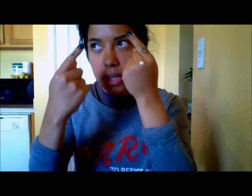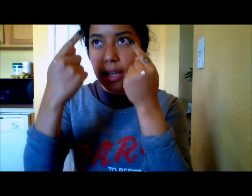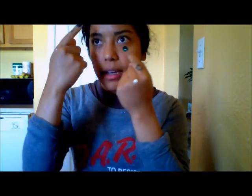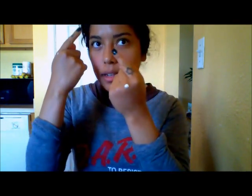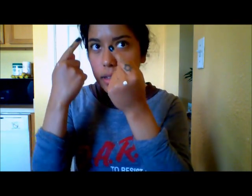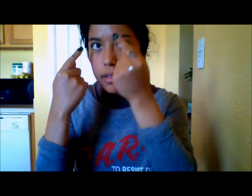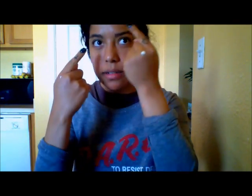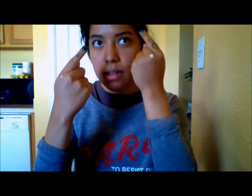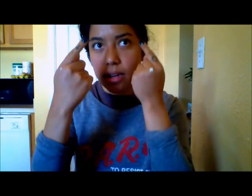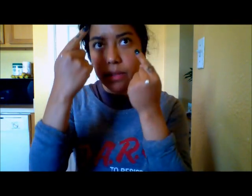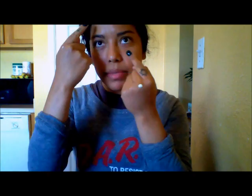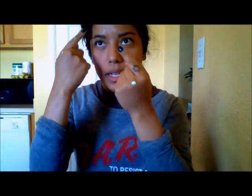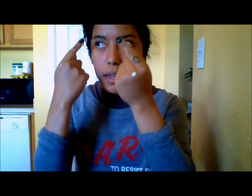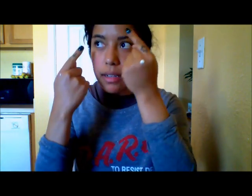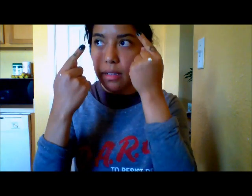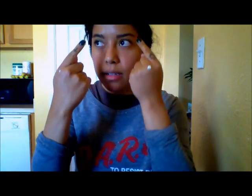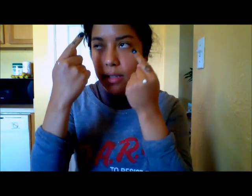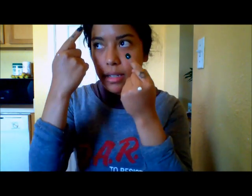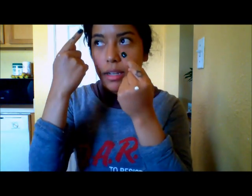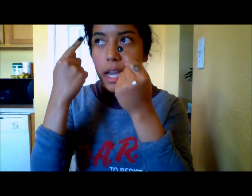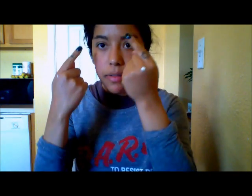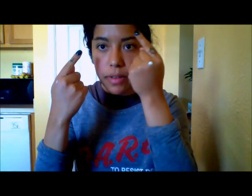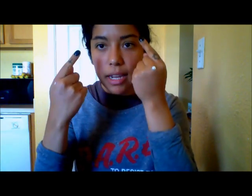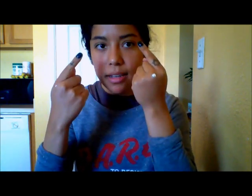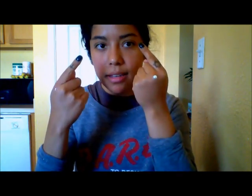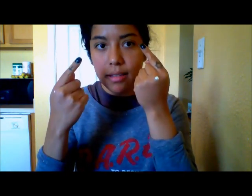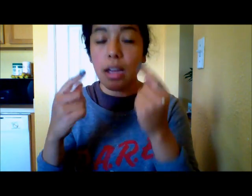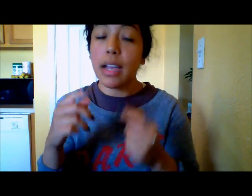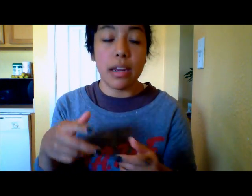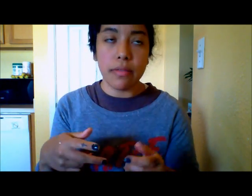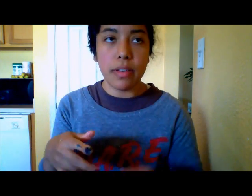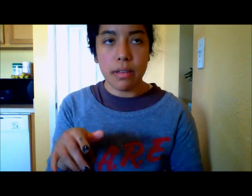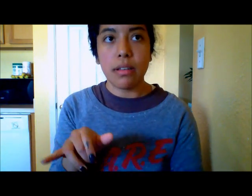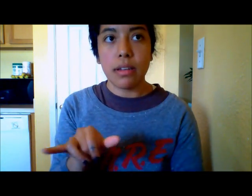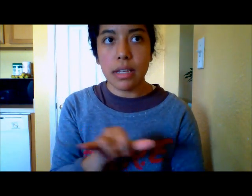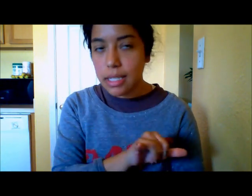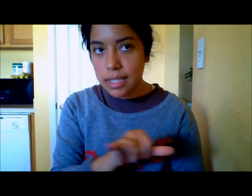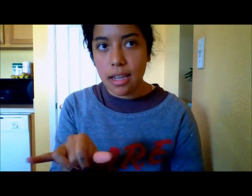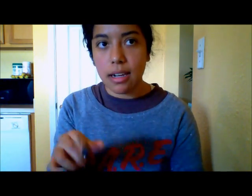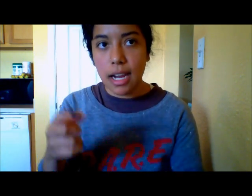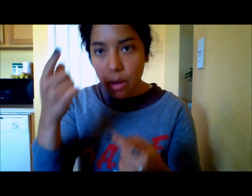thing. Contemplating. Kind of like, not kind of. It's exactly like